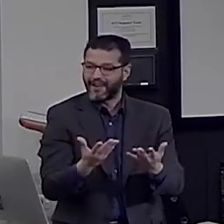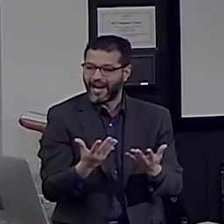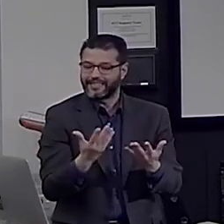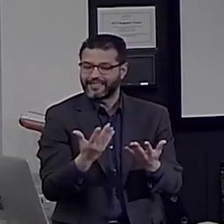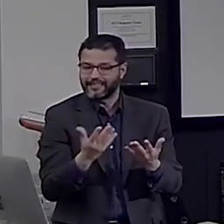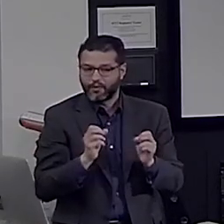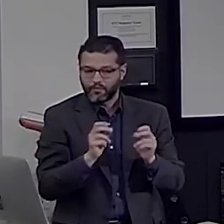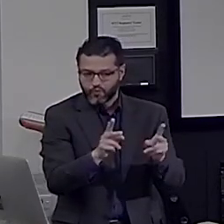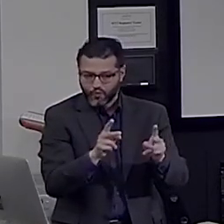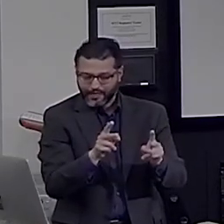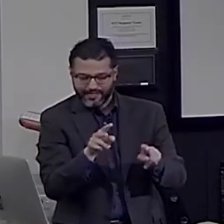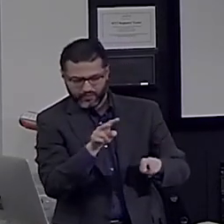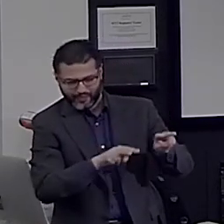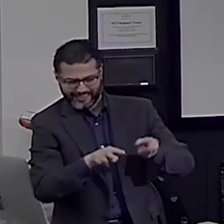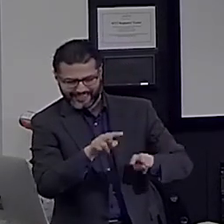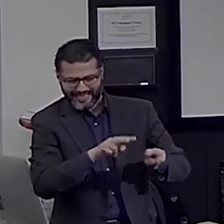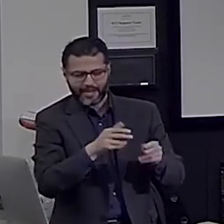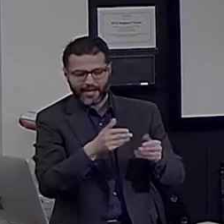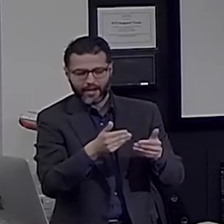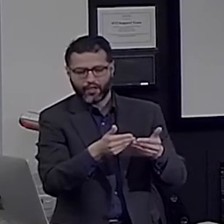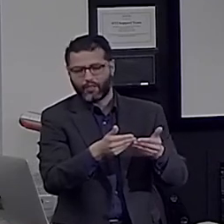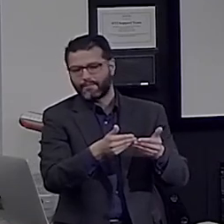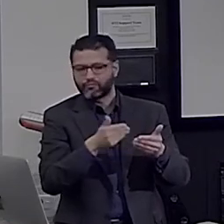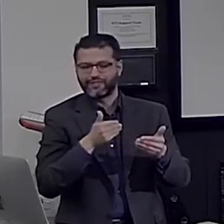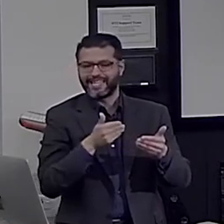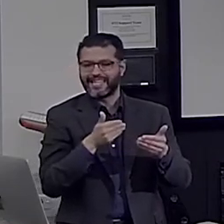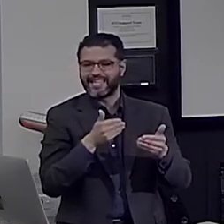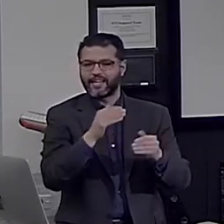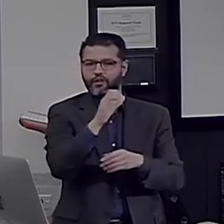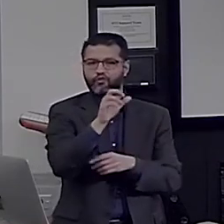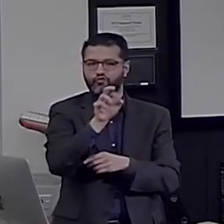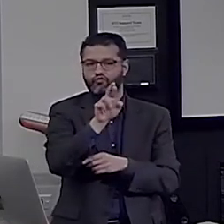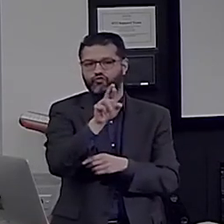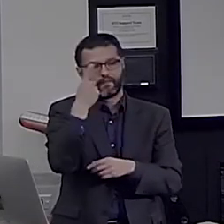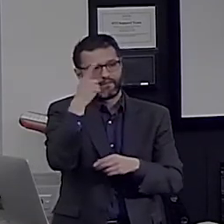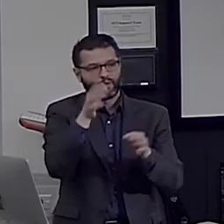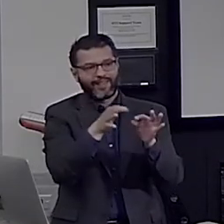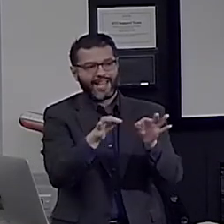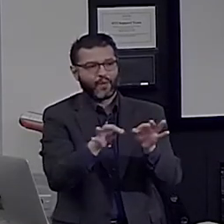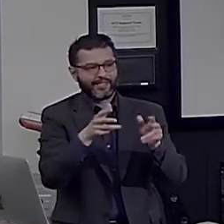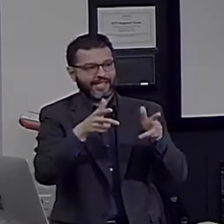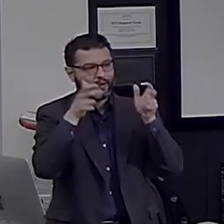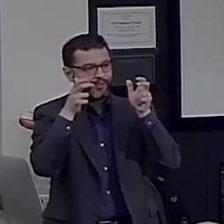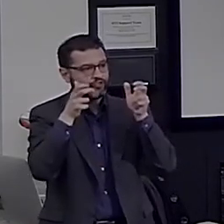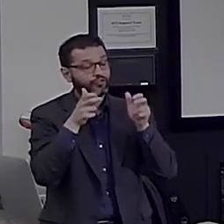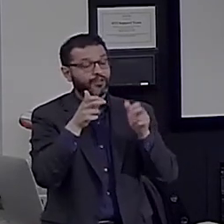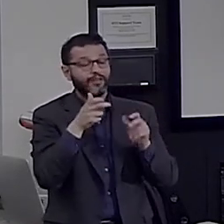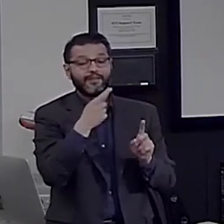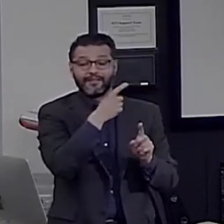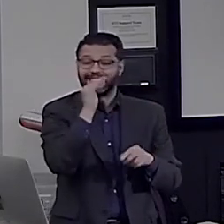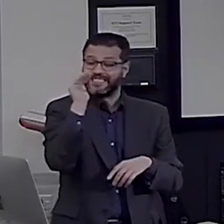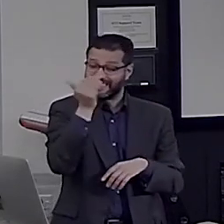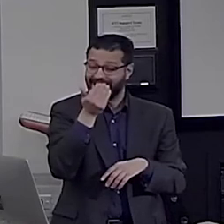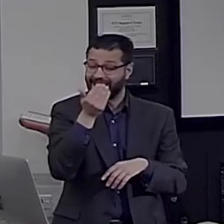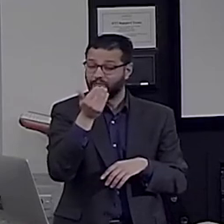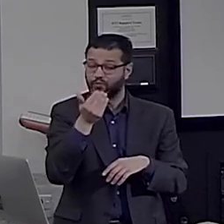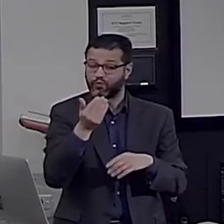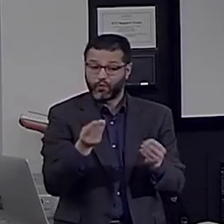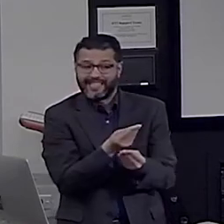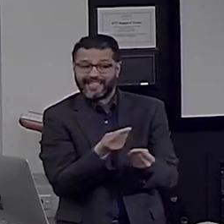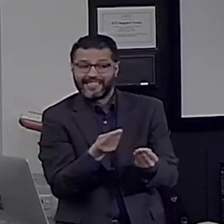very early precursors of language acquisition specifically it appears to facilitate neural plasticity